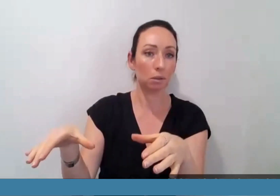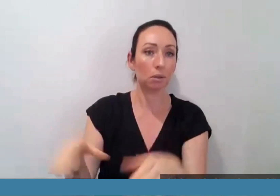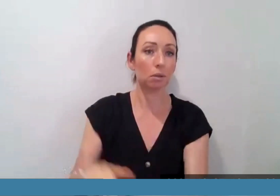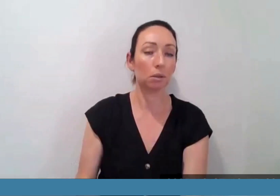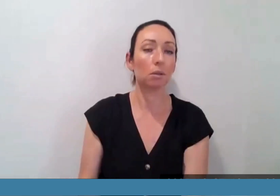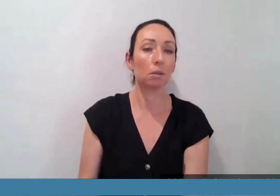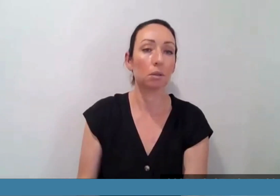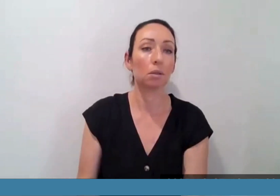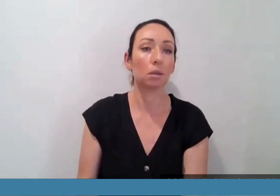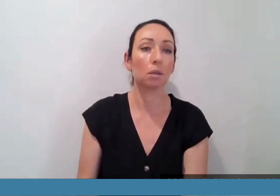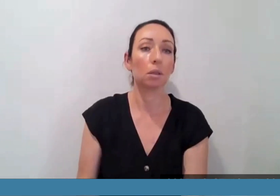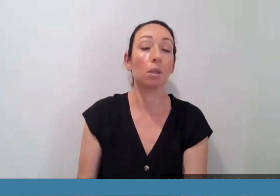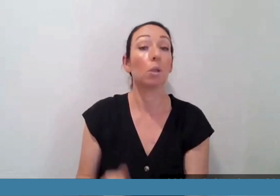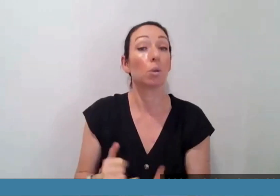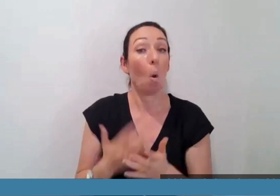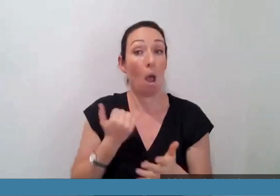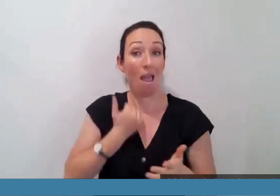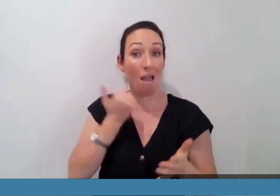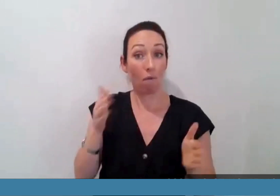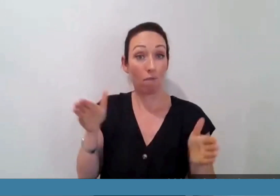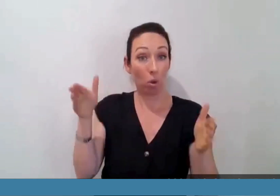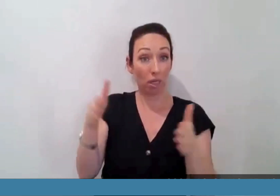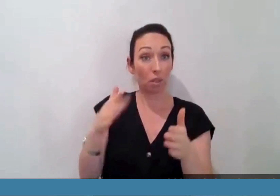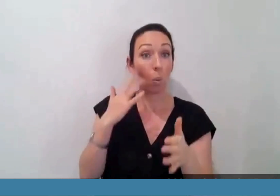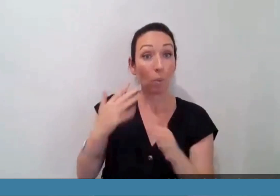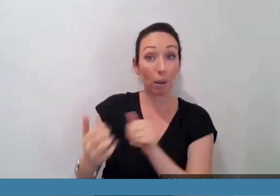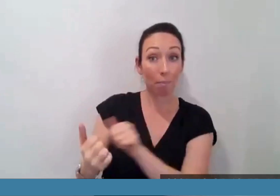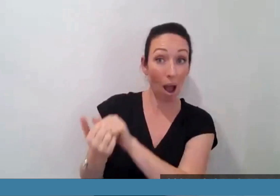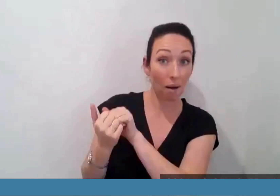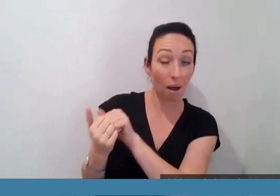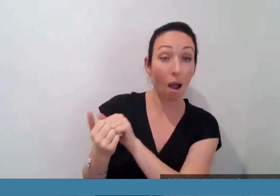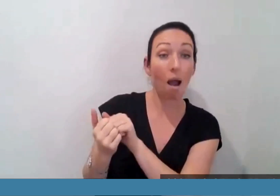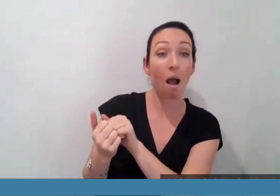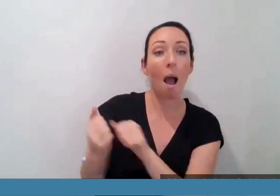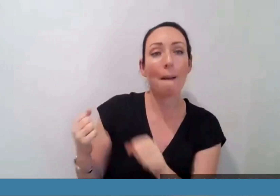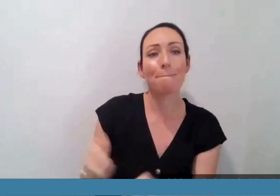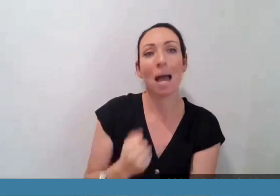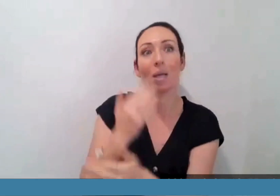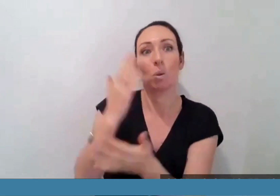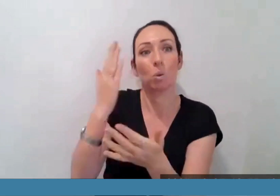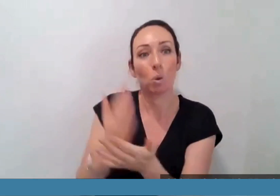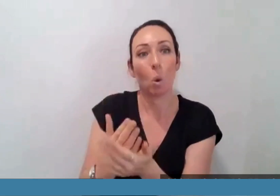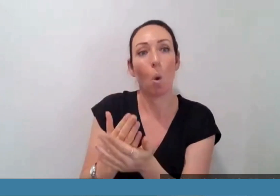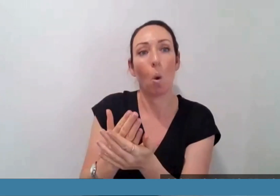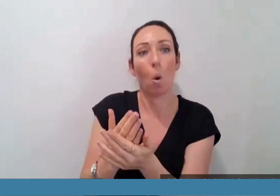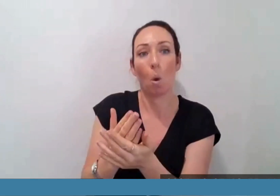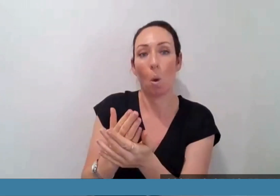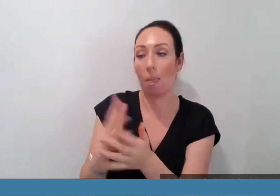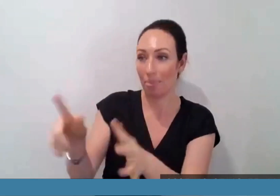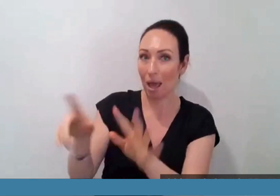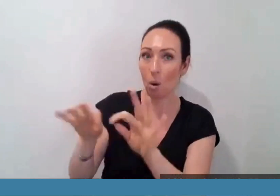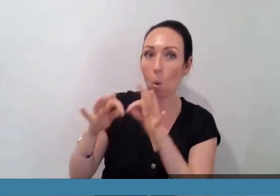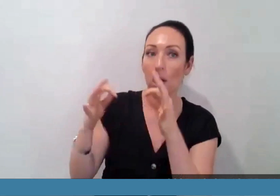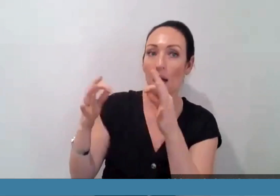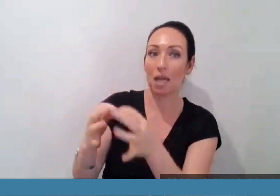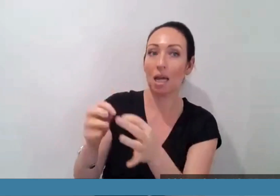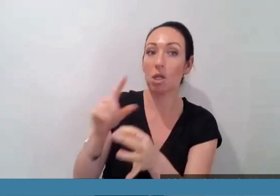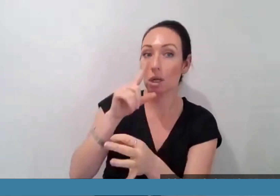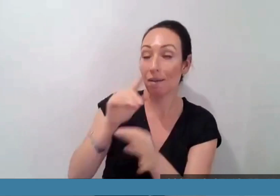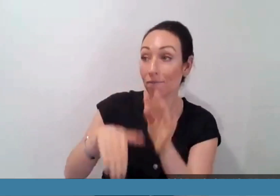And so the key focus for partnering is making sure that as a whole, your team can bring together